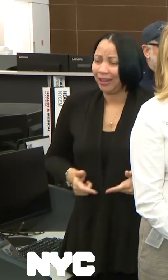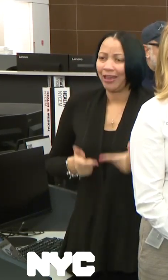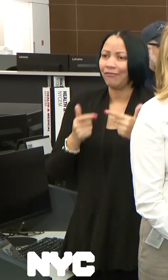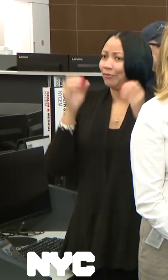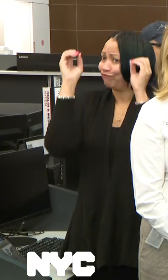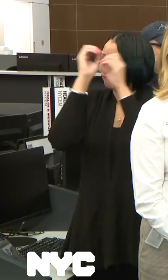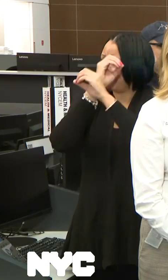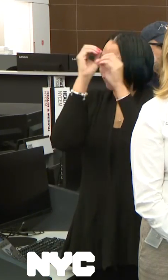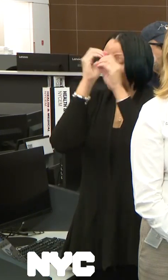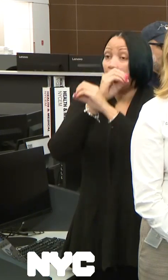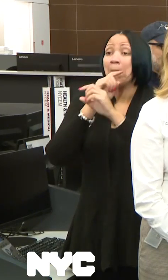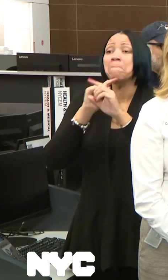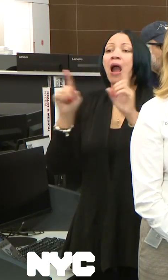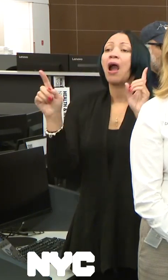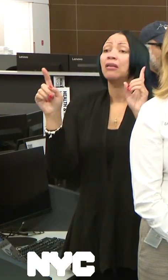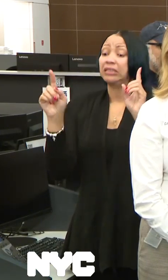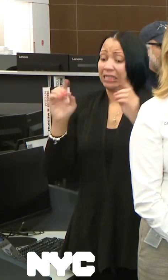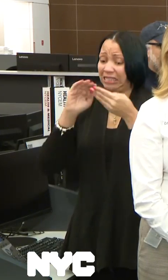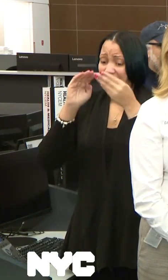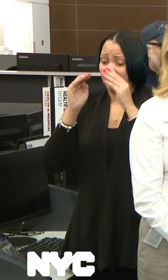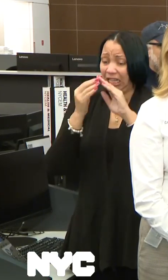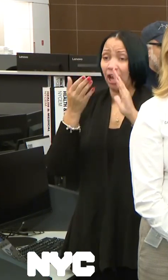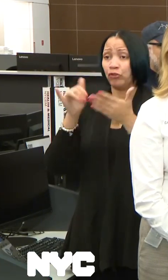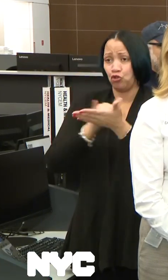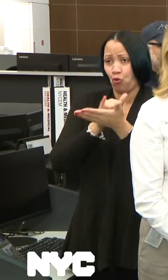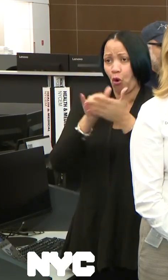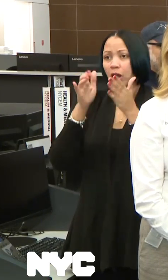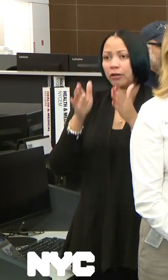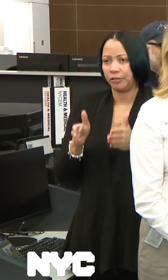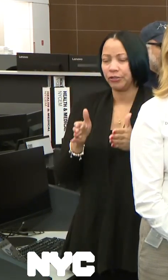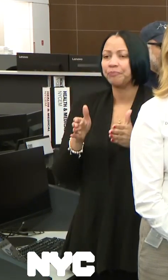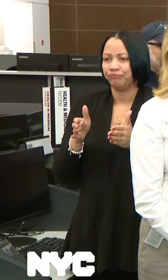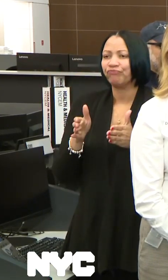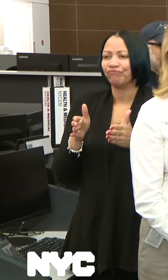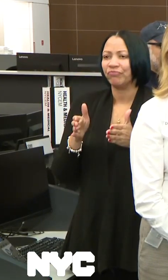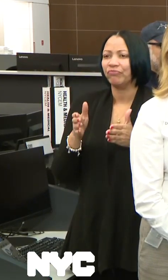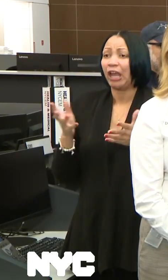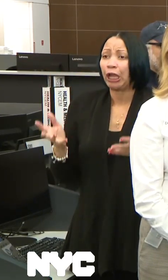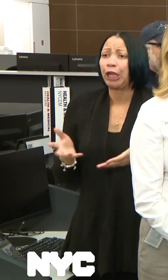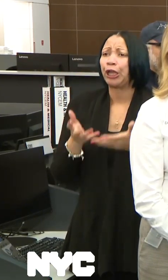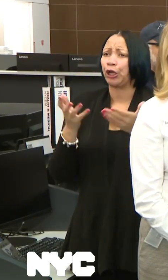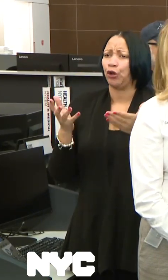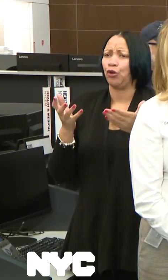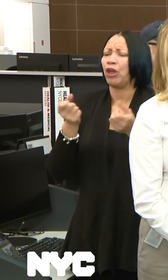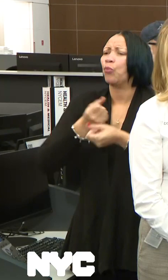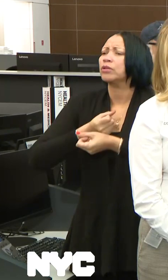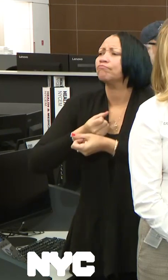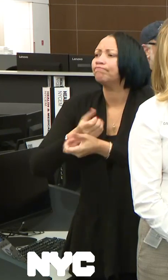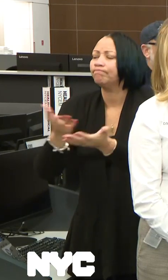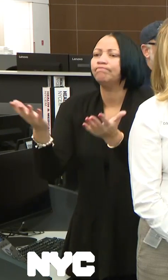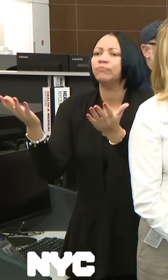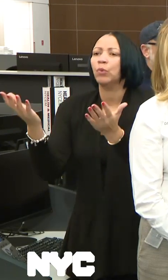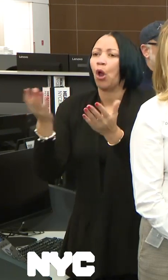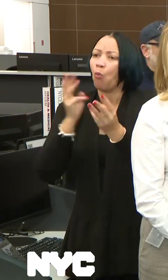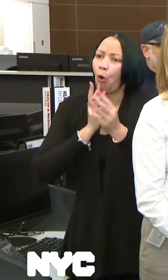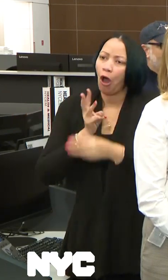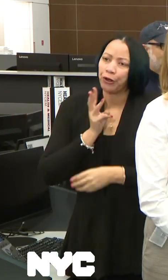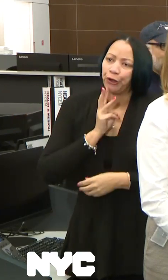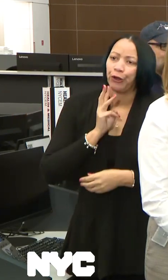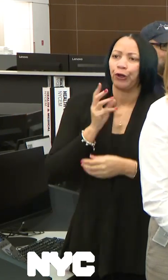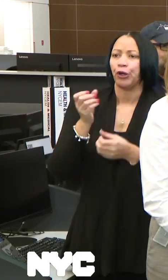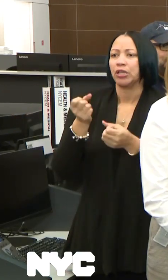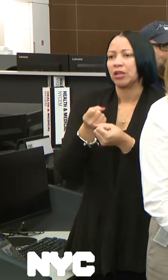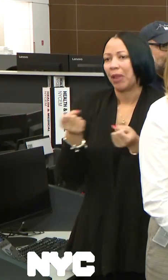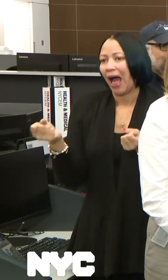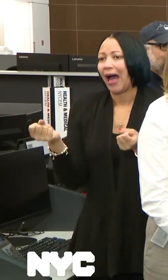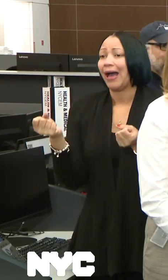help. There's food and water supplies that have to be distributed. There's not enough people who know how to do that. These